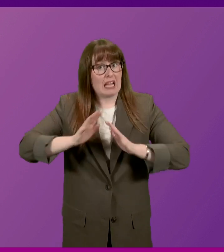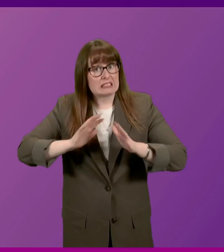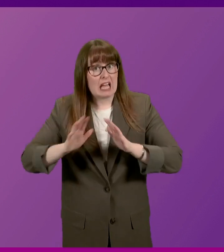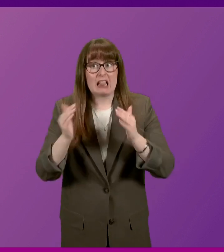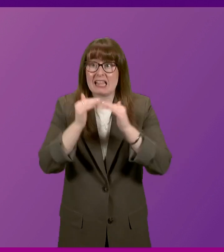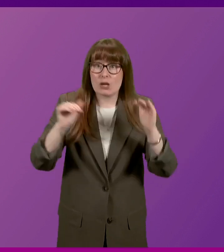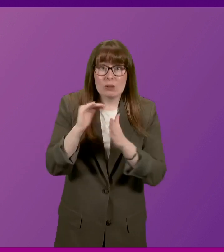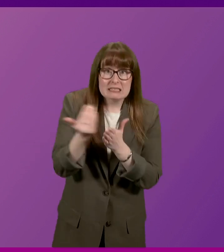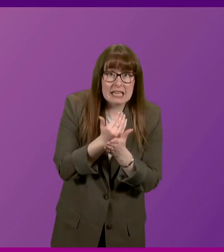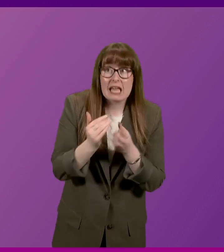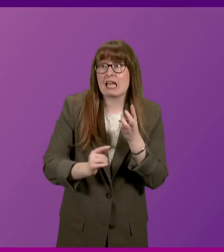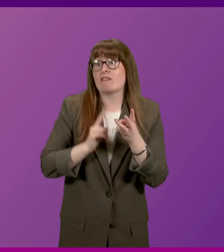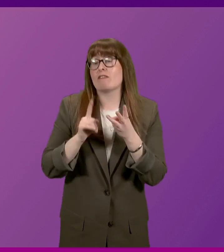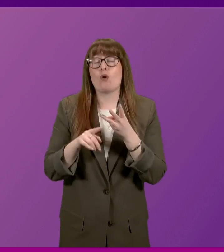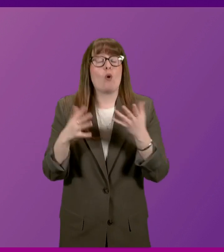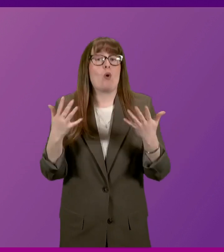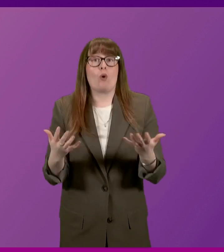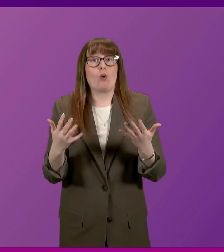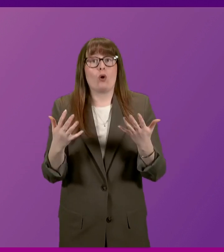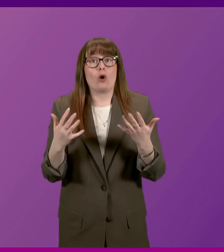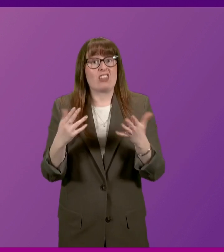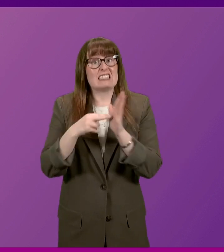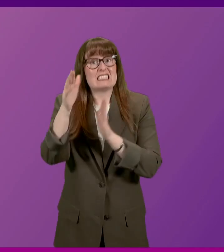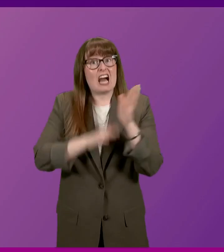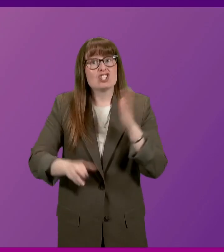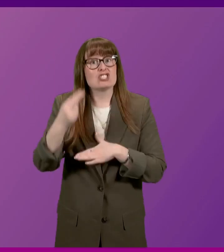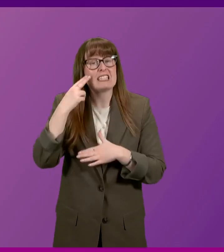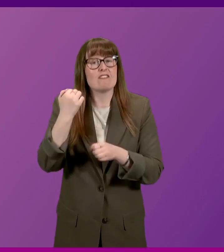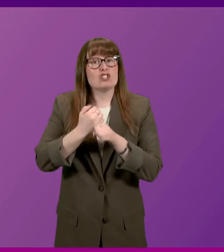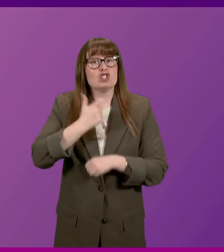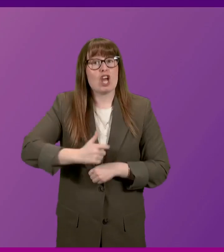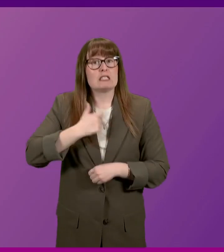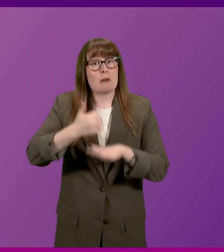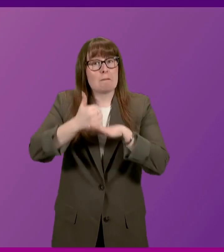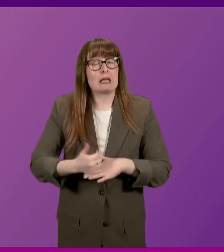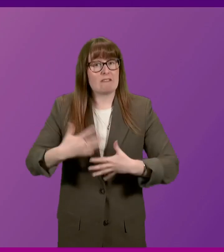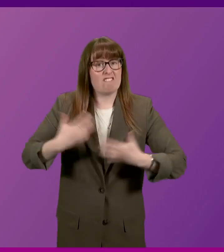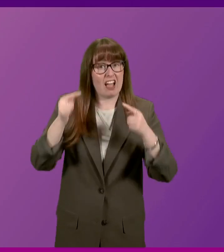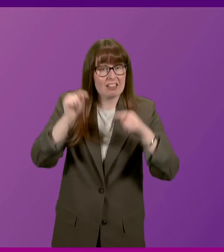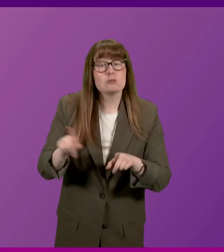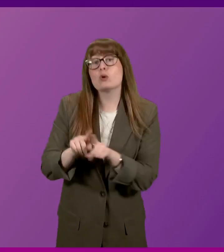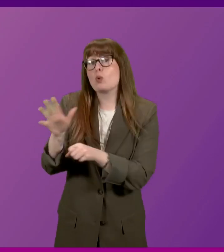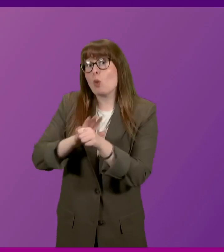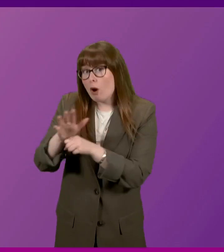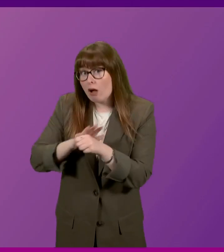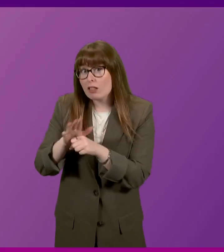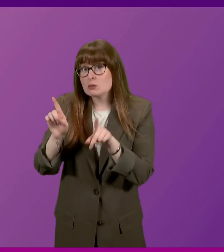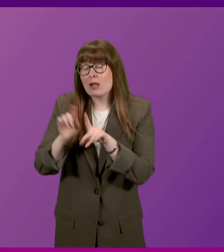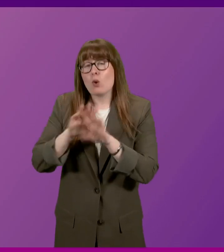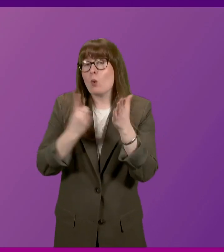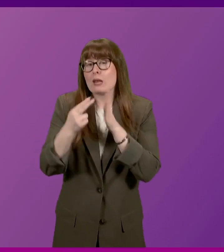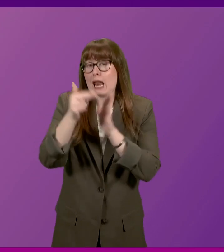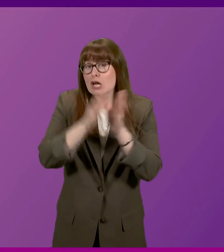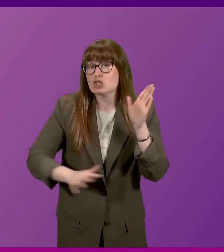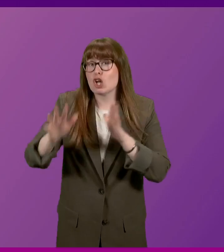Equally Safe, but also the national deaf and gender-based violence organisations, and then the local ones. Except for that one